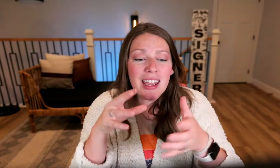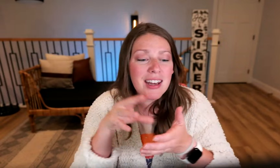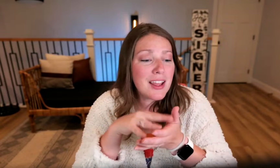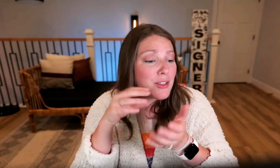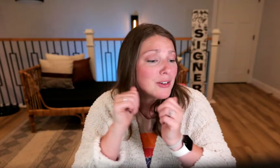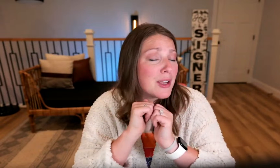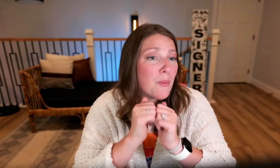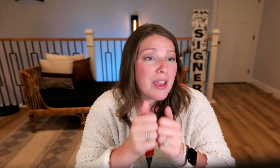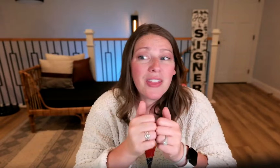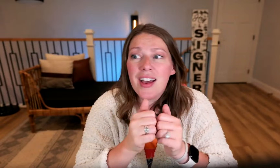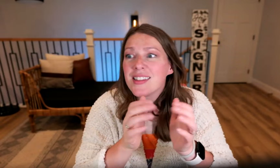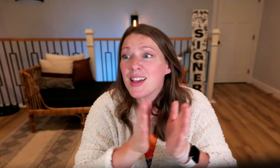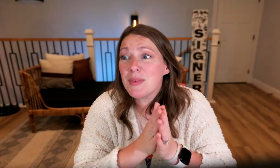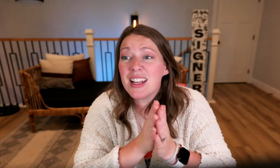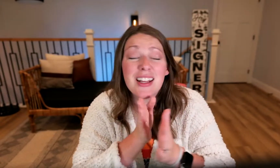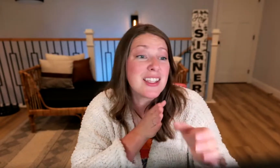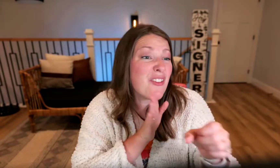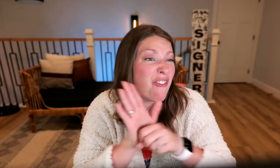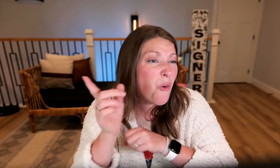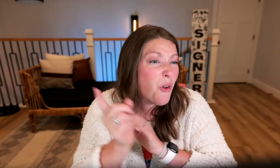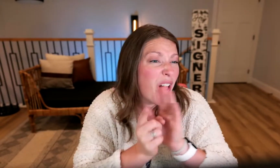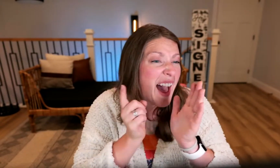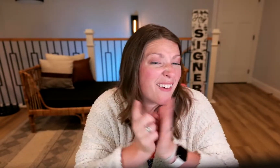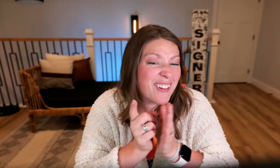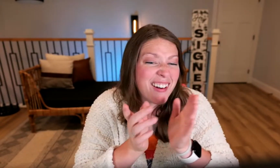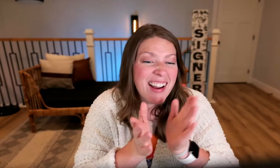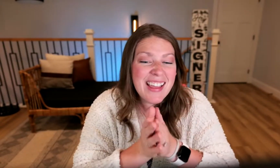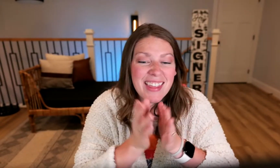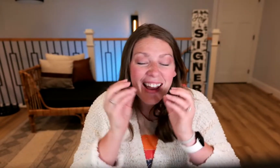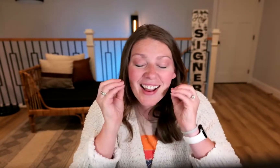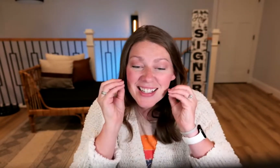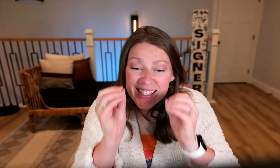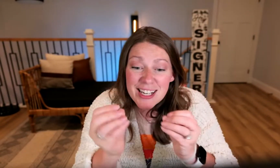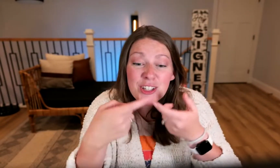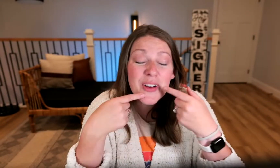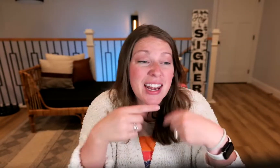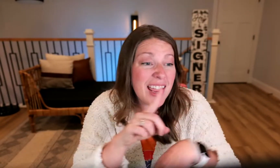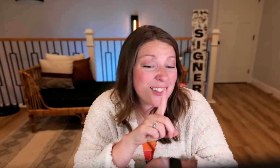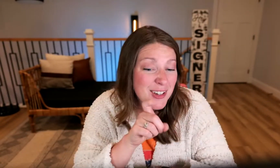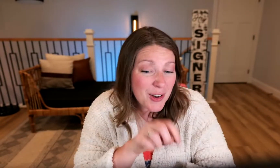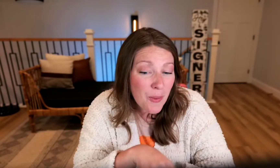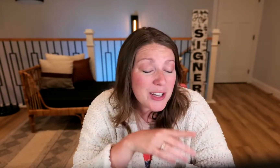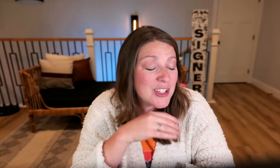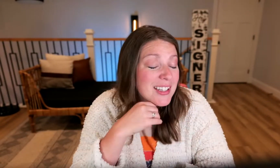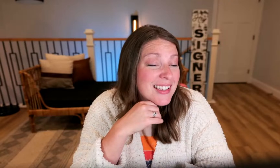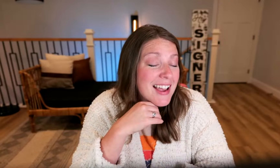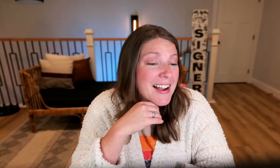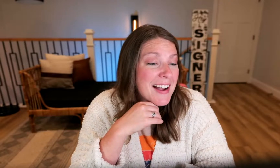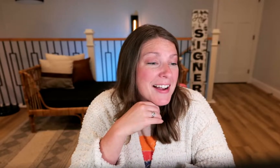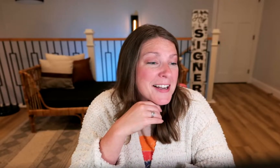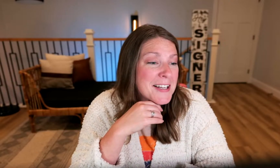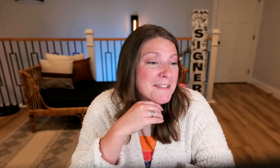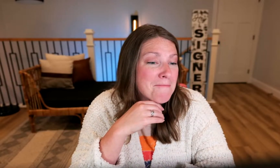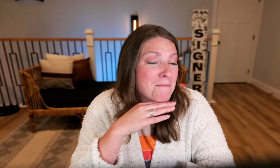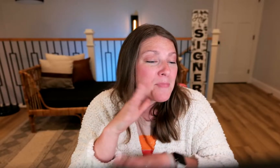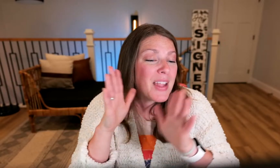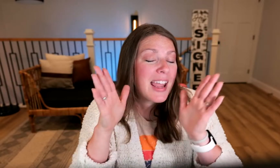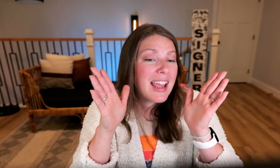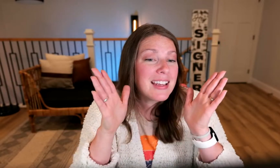in and learning with us. I mean, it is a full hour that I got to teach you and answer your questions. And